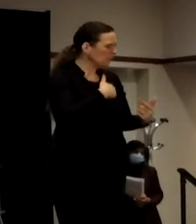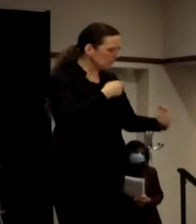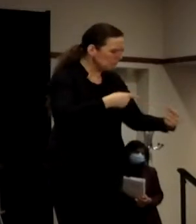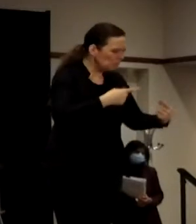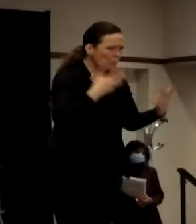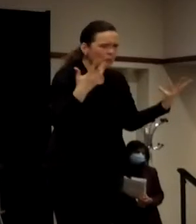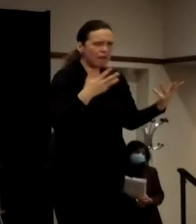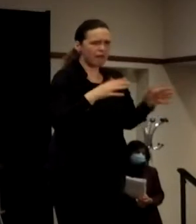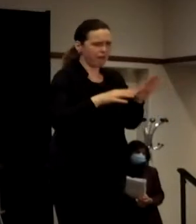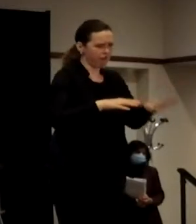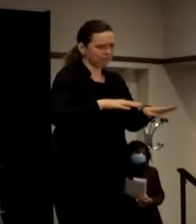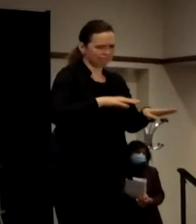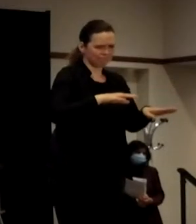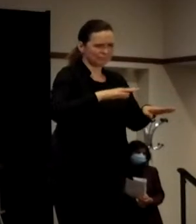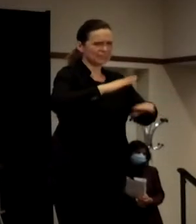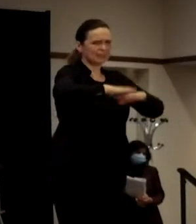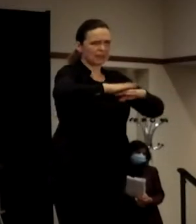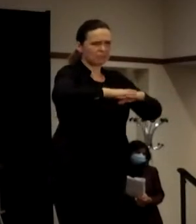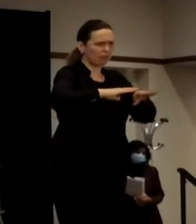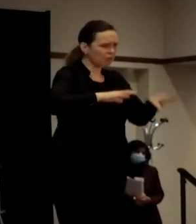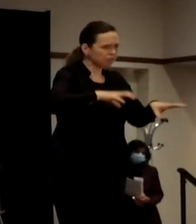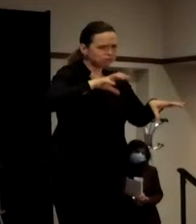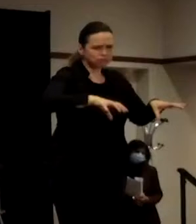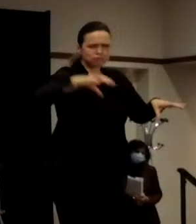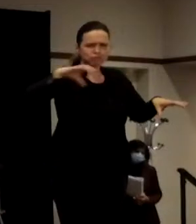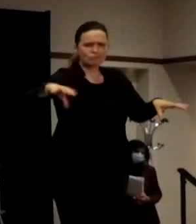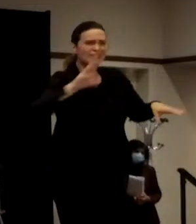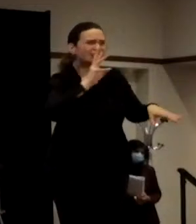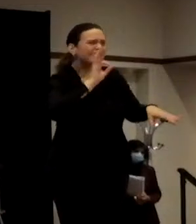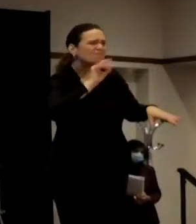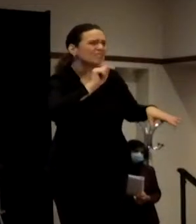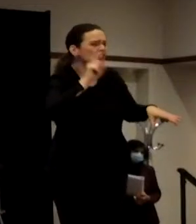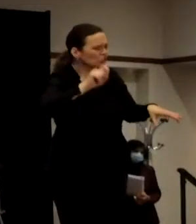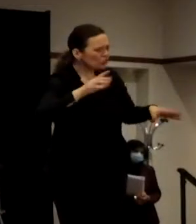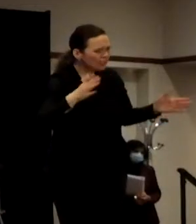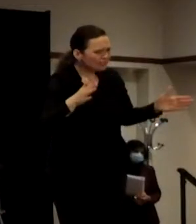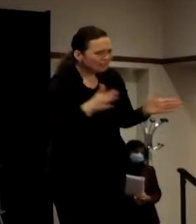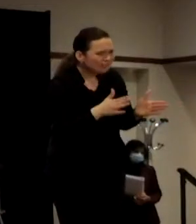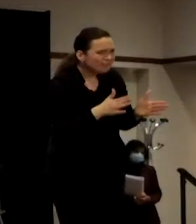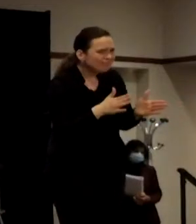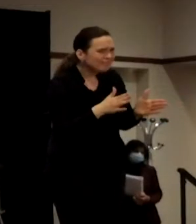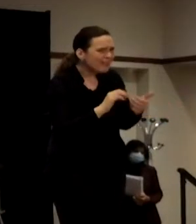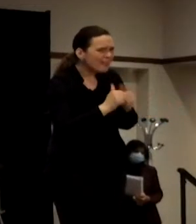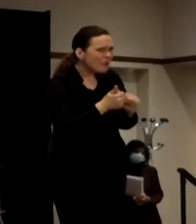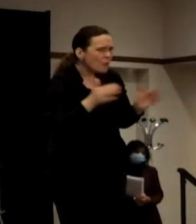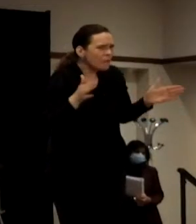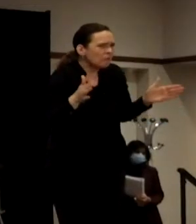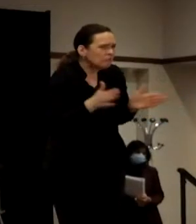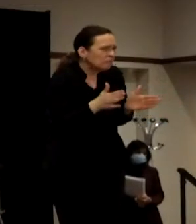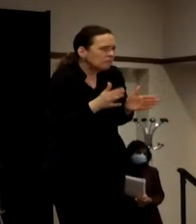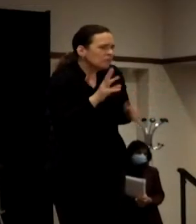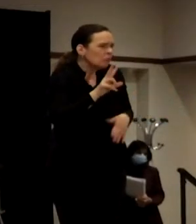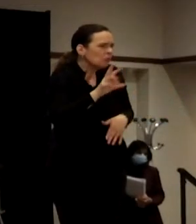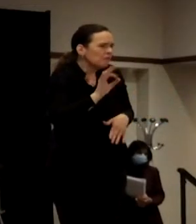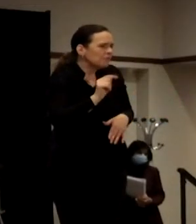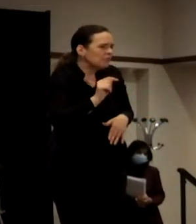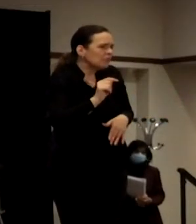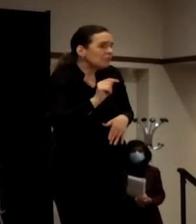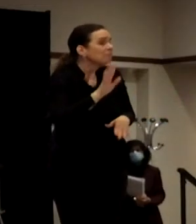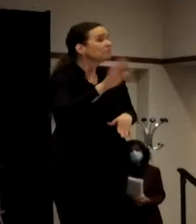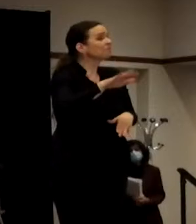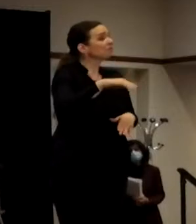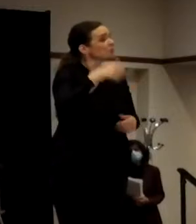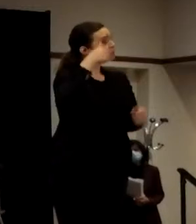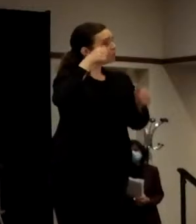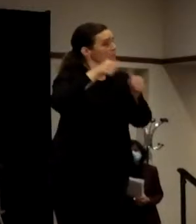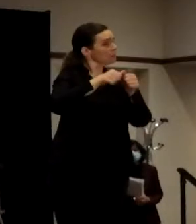The reason that is because based off of their plans, originally they could have did something less than 6 feet, but they